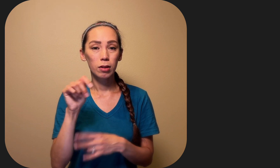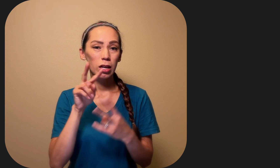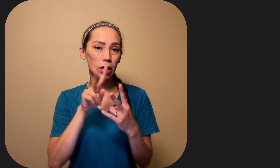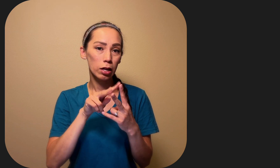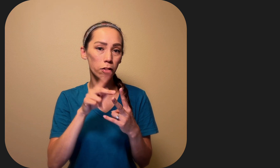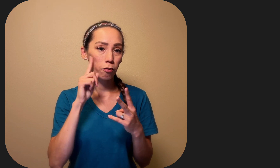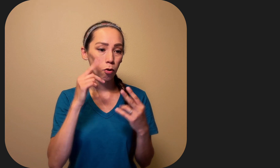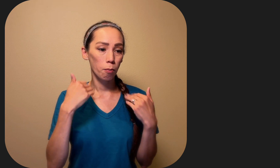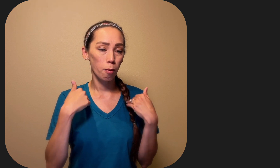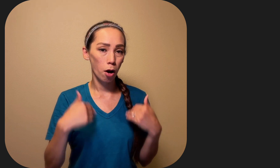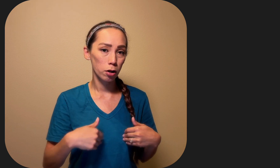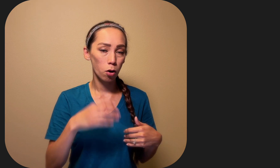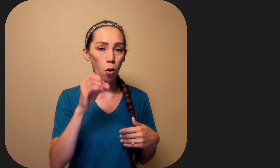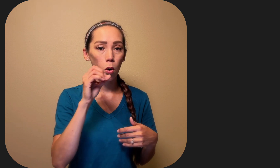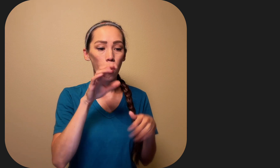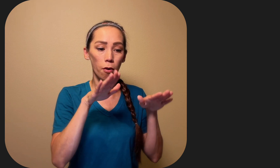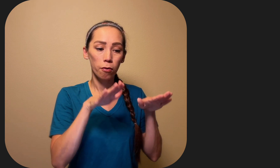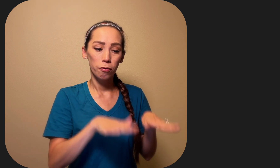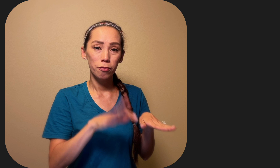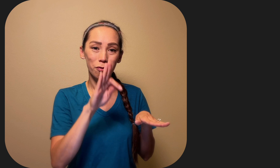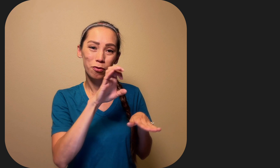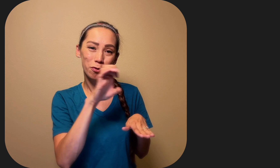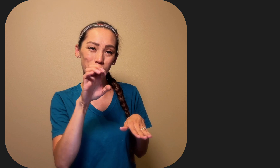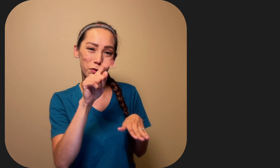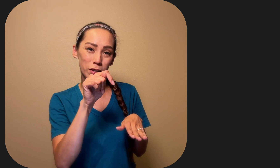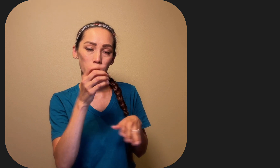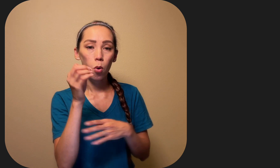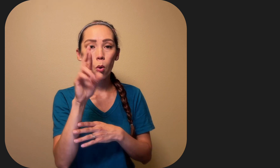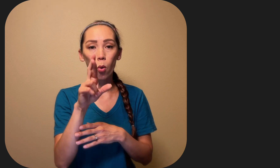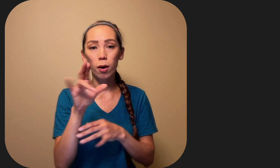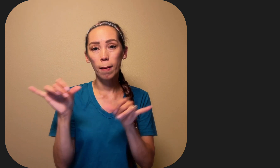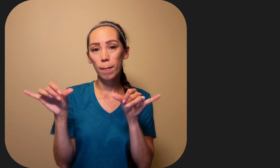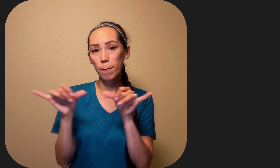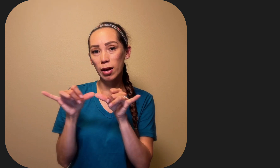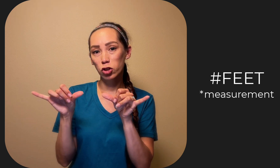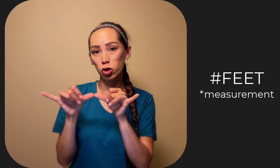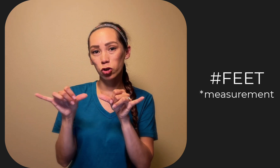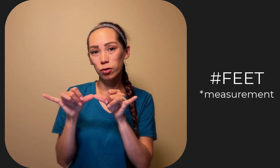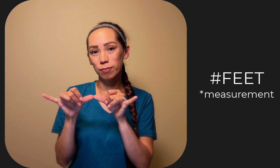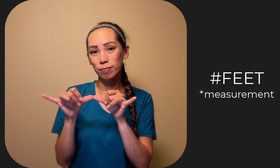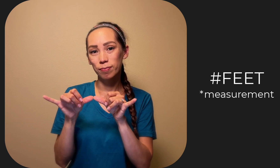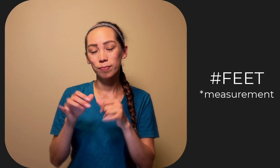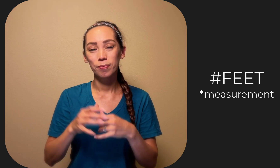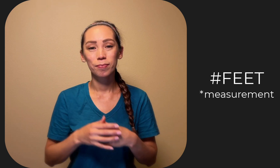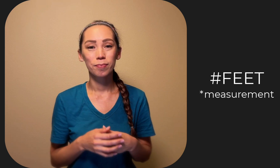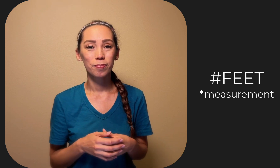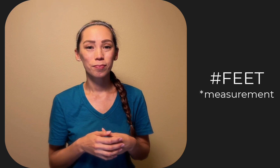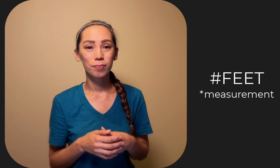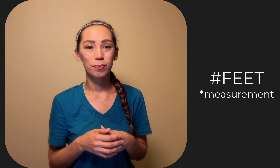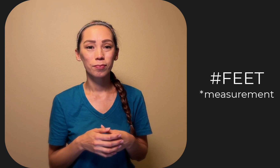would finger spell either for the body parts, feet, or feet as in measurement.